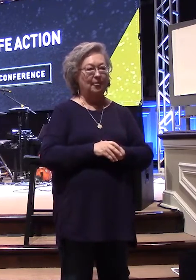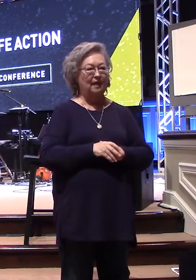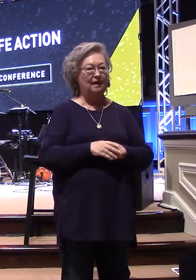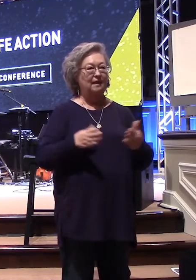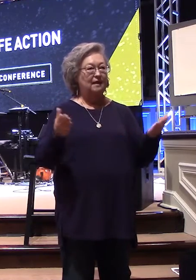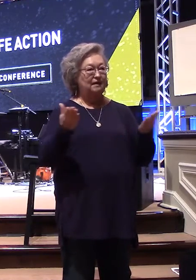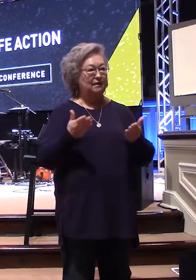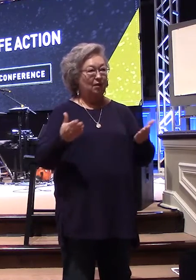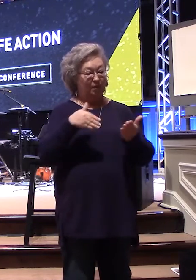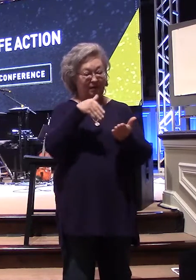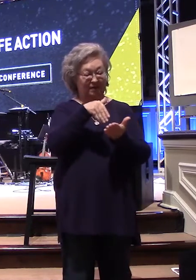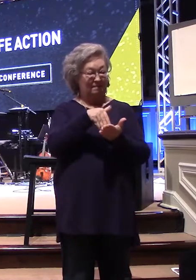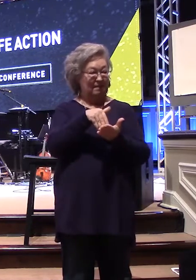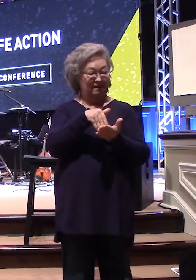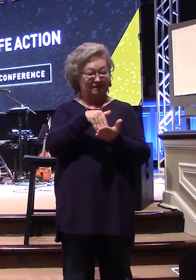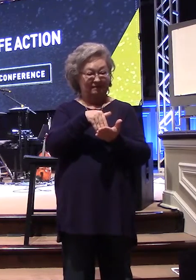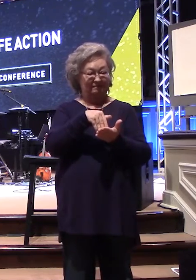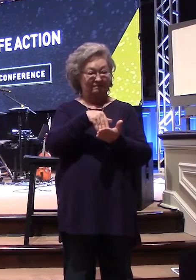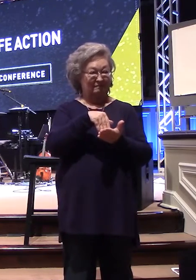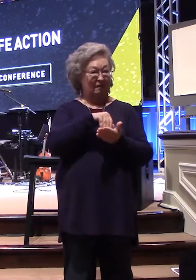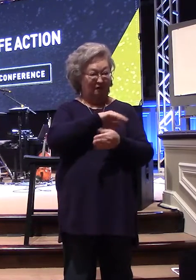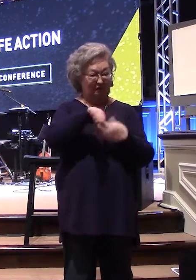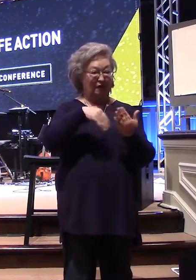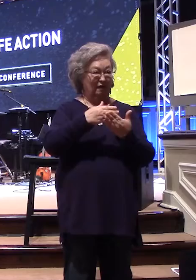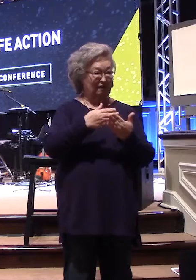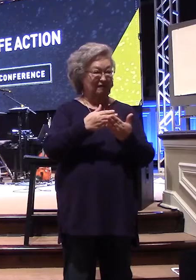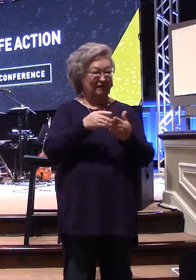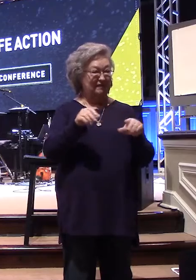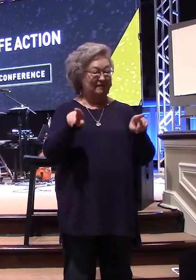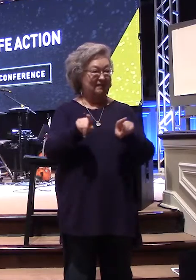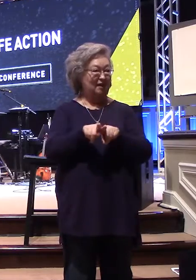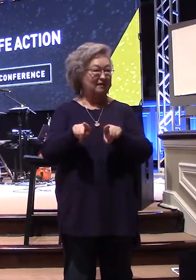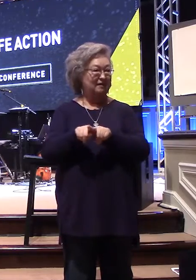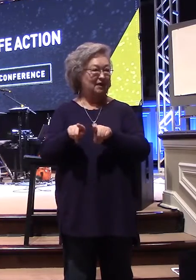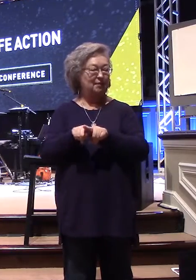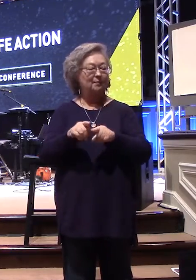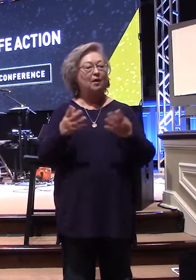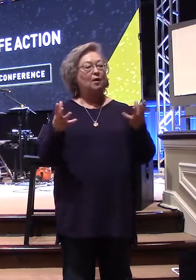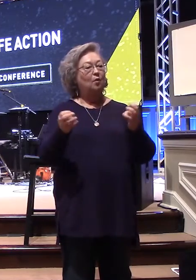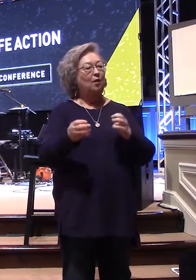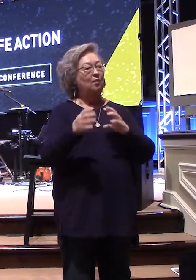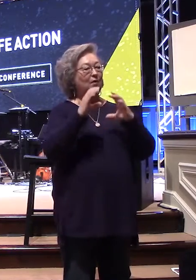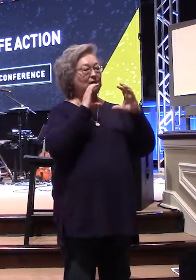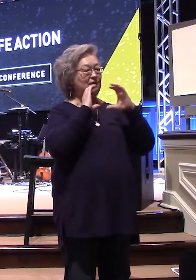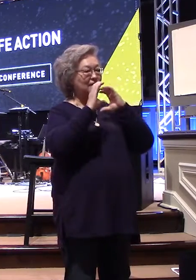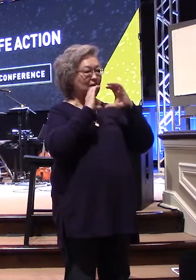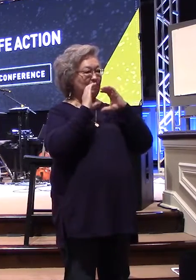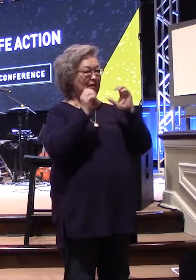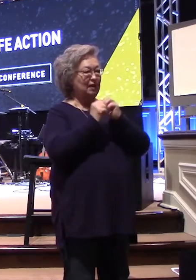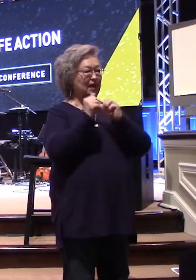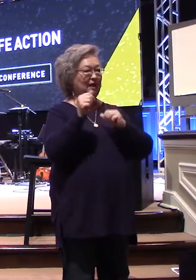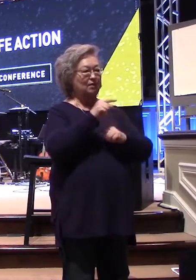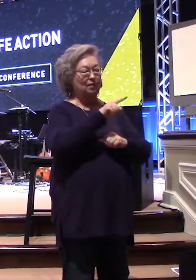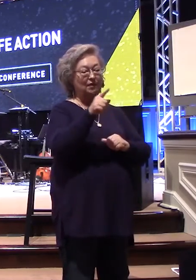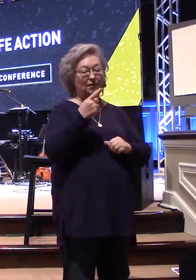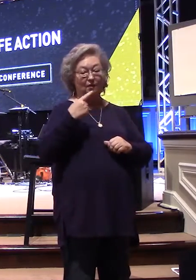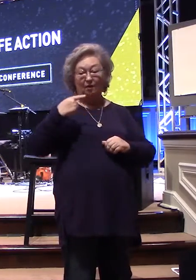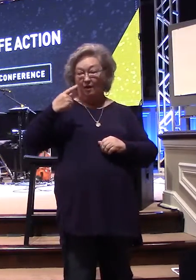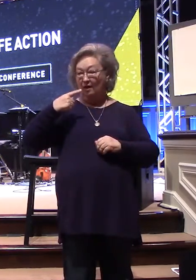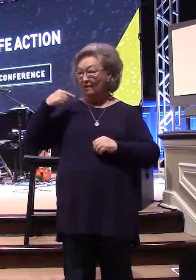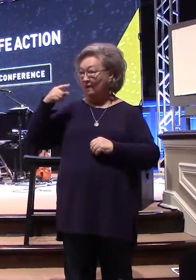We're in the middle of this too. I hope that one of the things that we've tried to communicate throughout this is that that we're normal